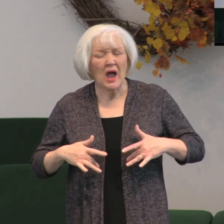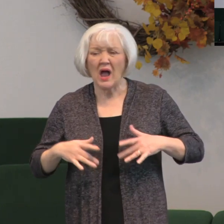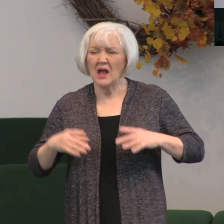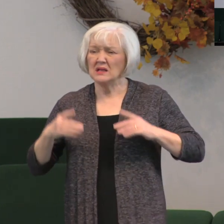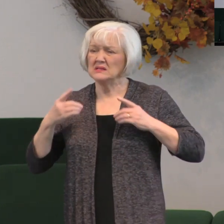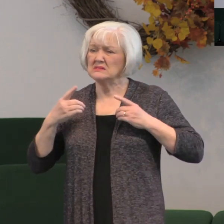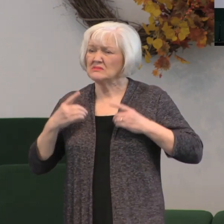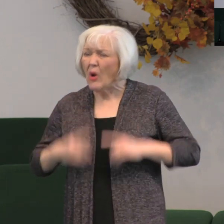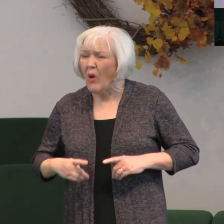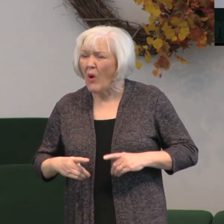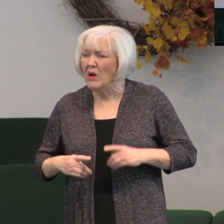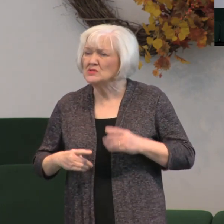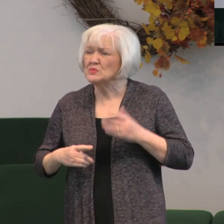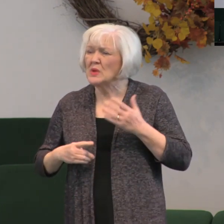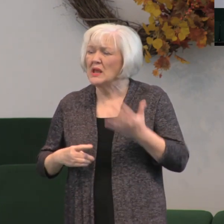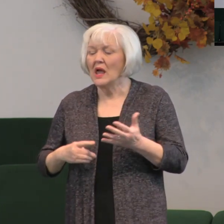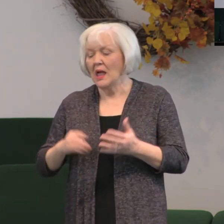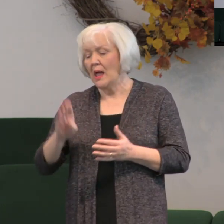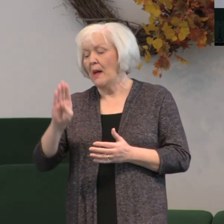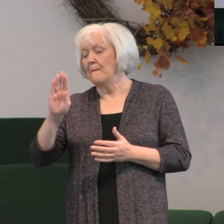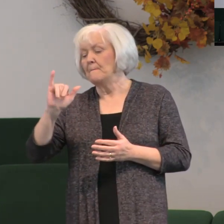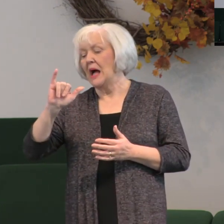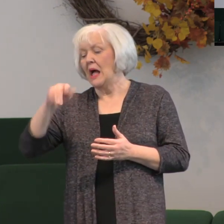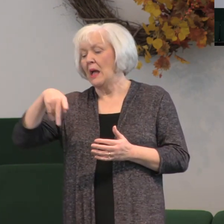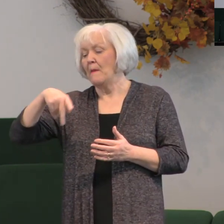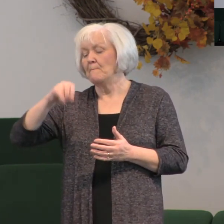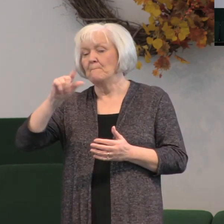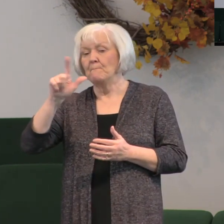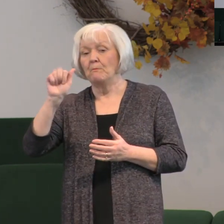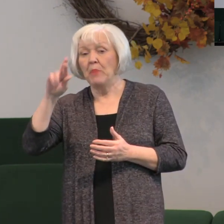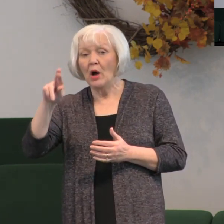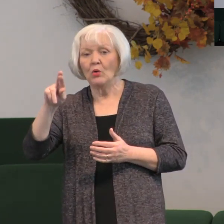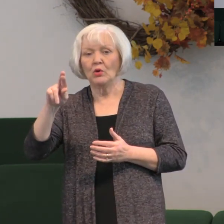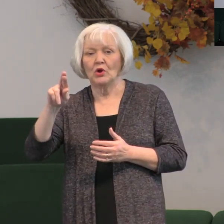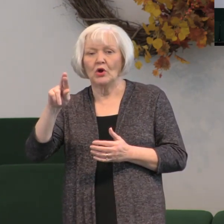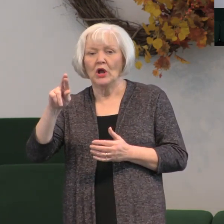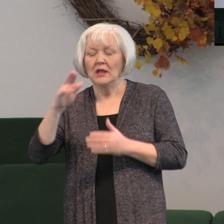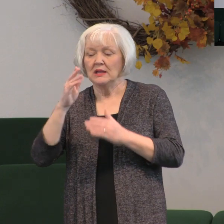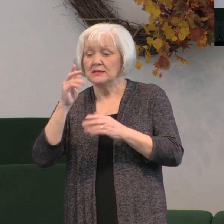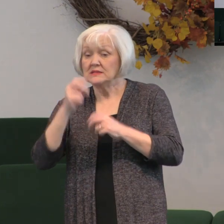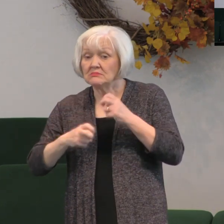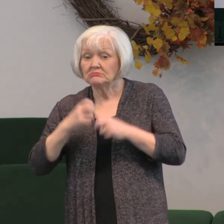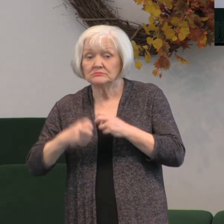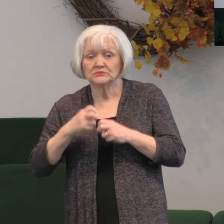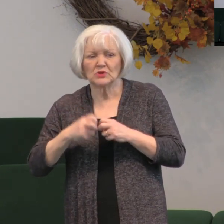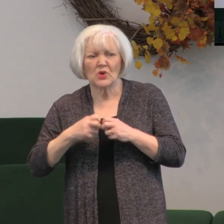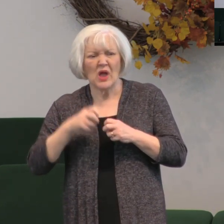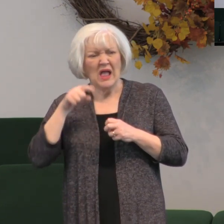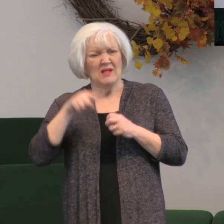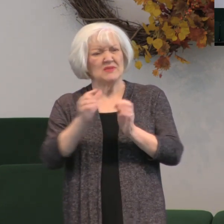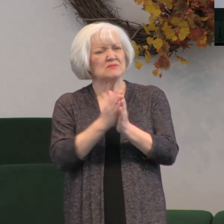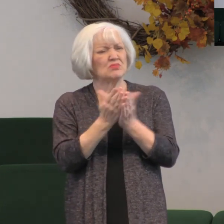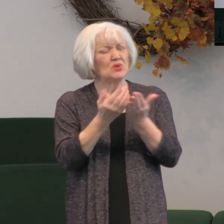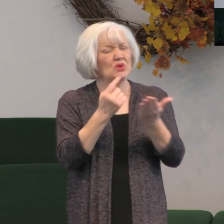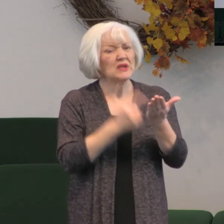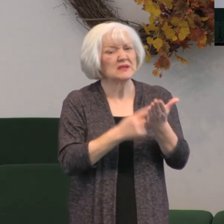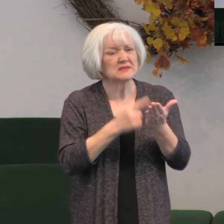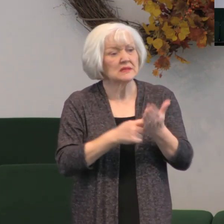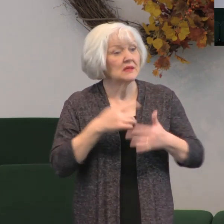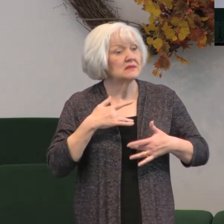bipolar disorder as people understand it today. And in this book, he discusses the